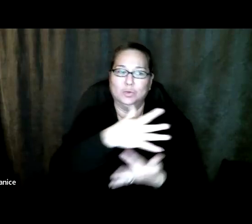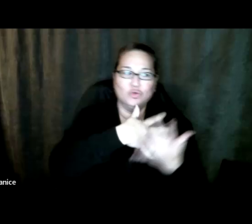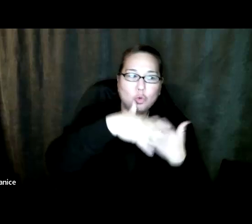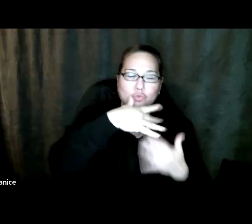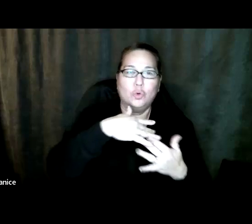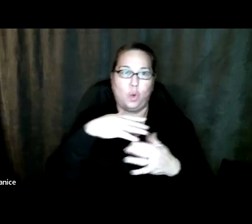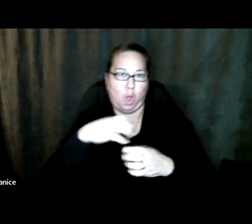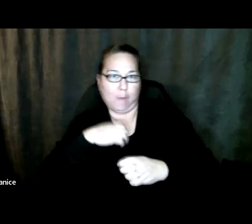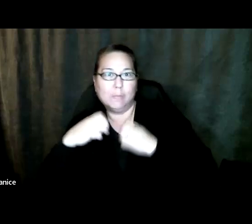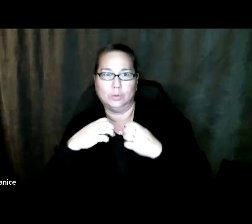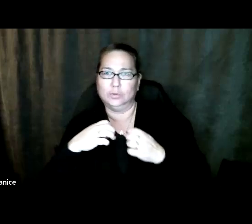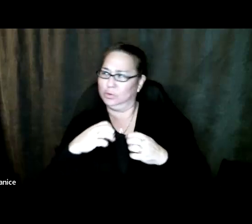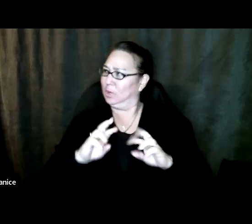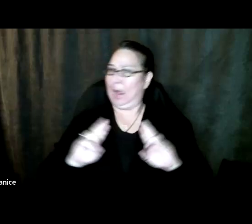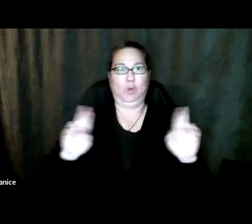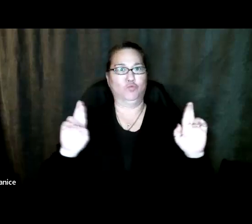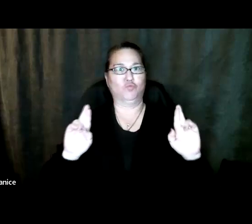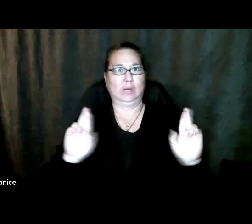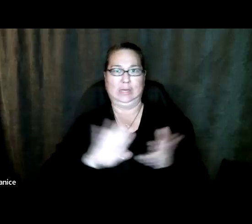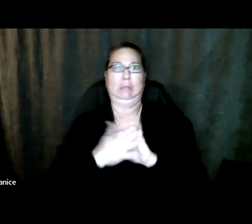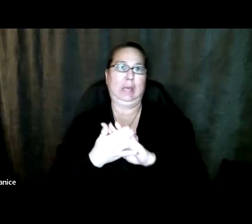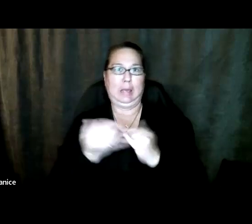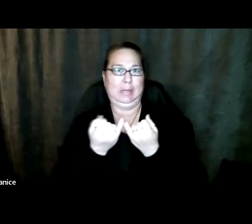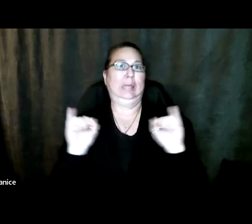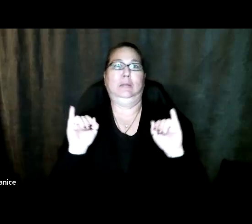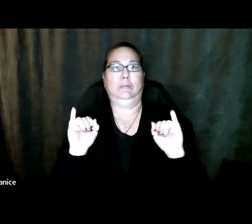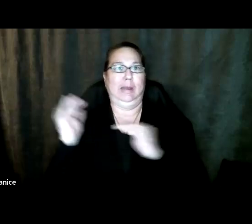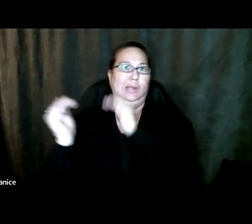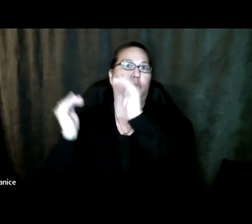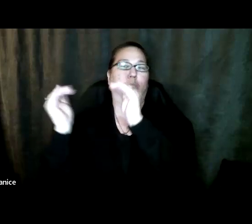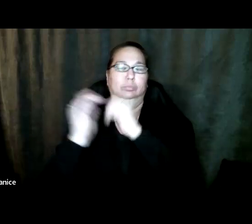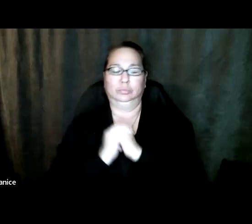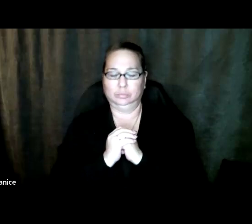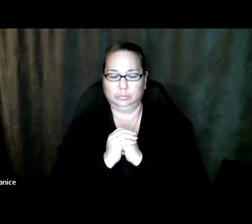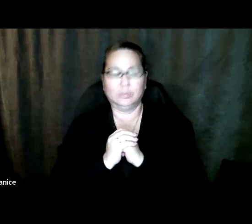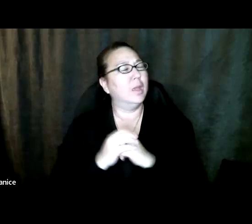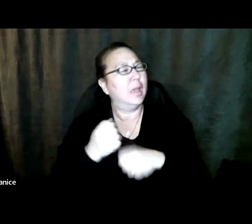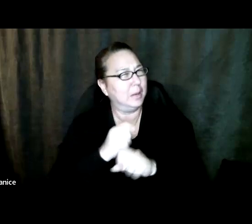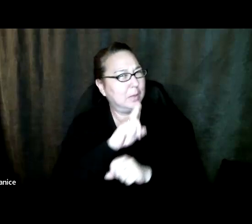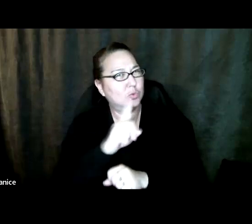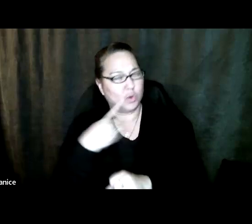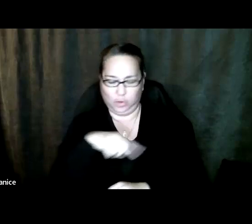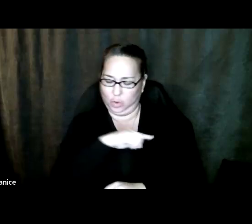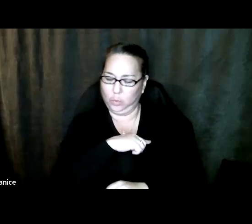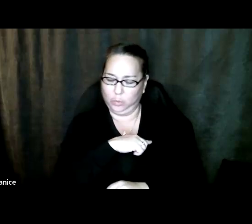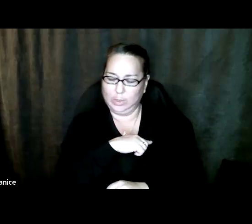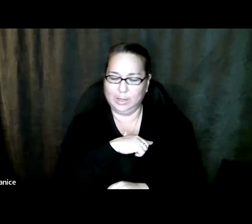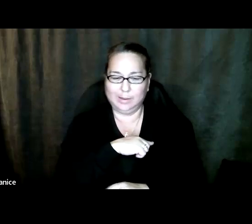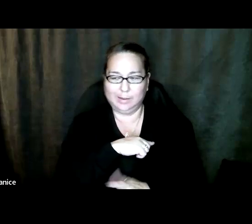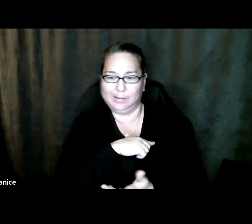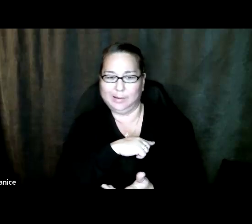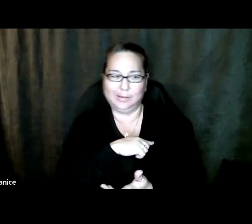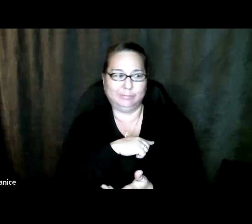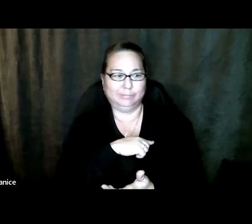independent. And also look at how we can ensure that